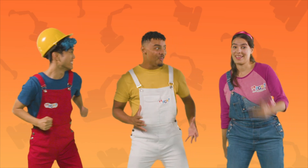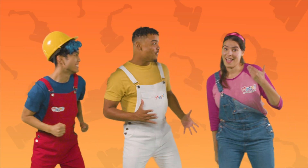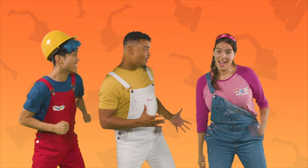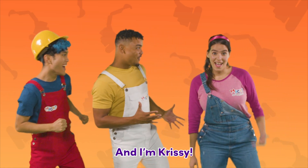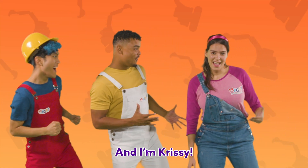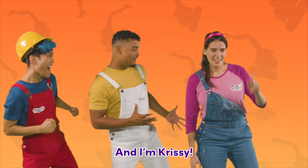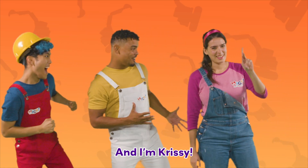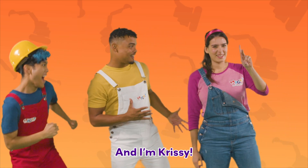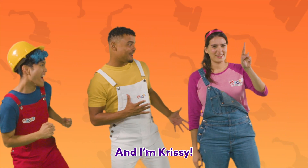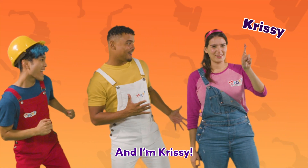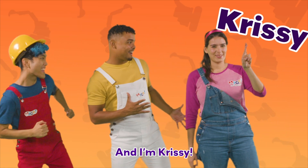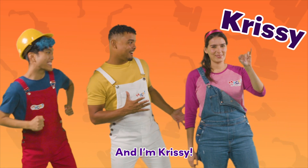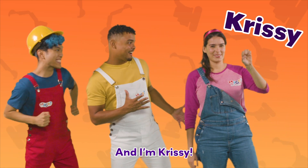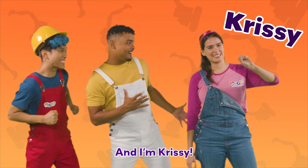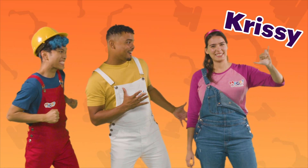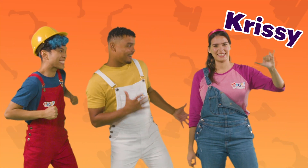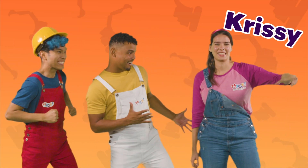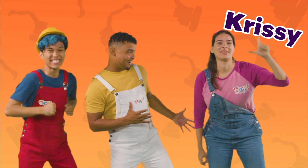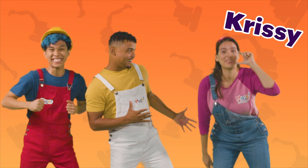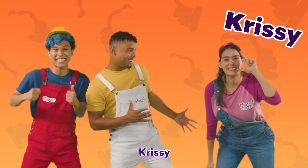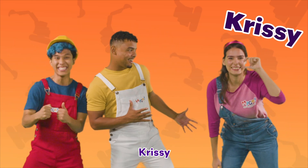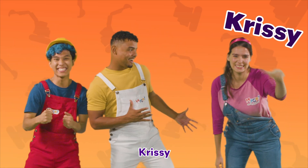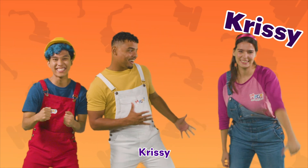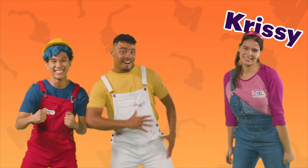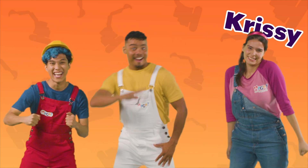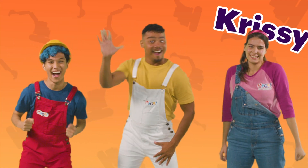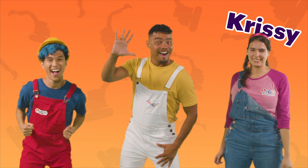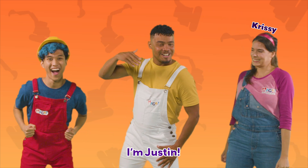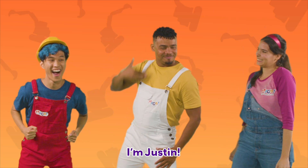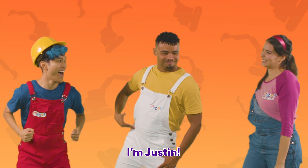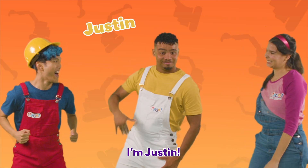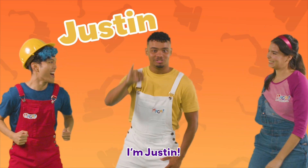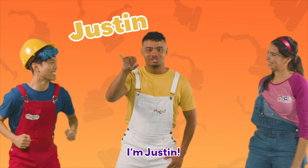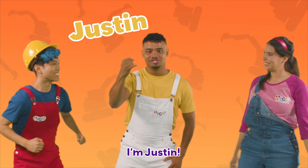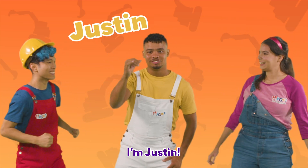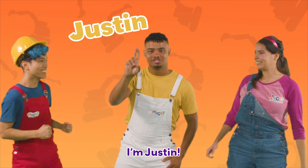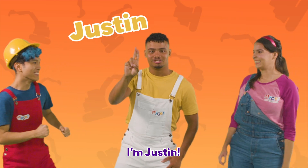And I'm Chrissy. Chrissy. I'm Justin.